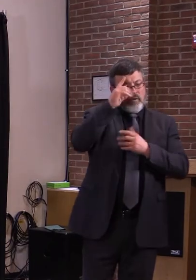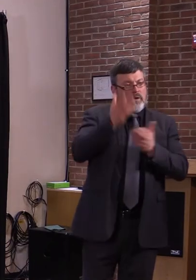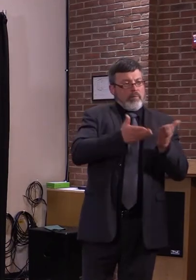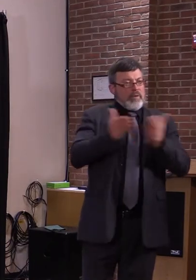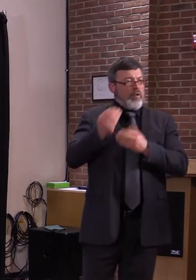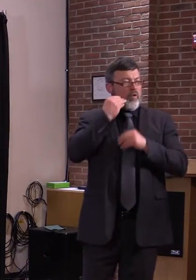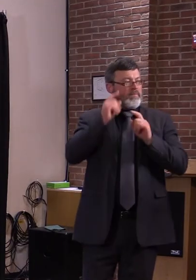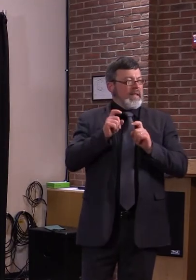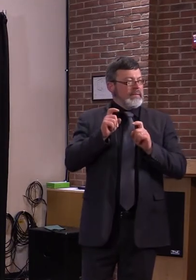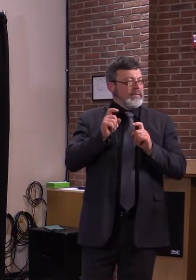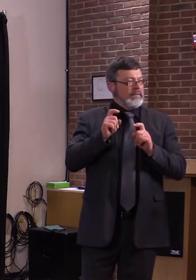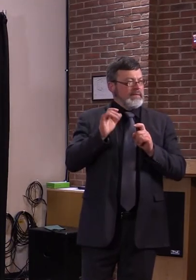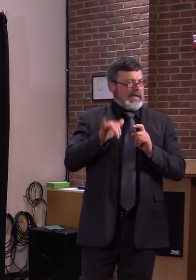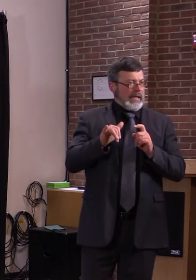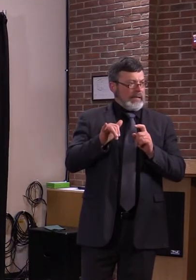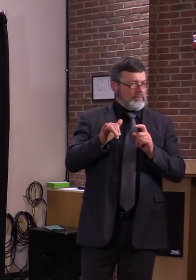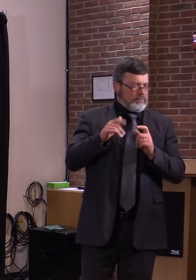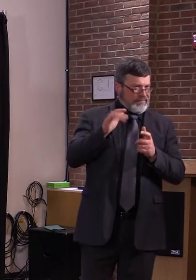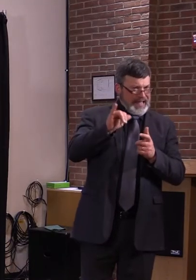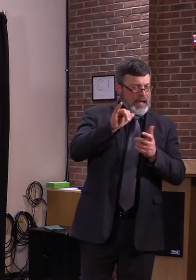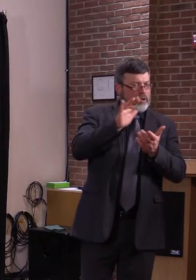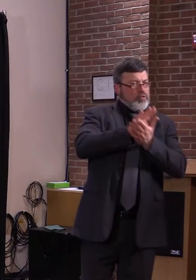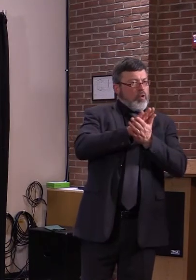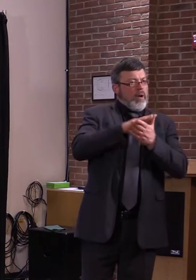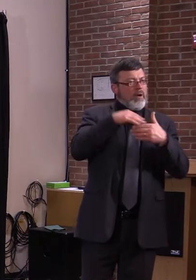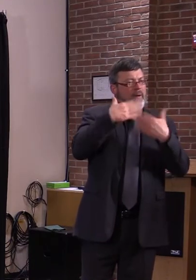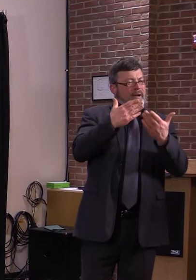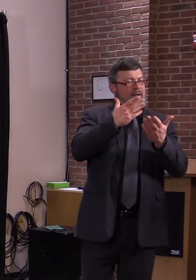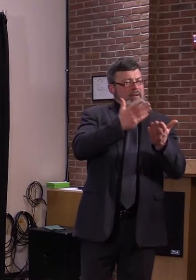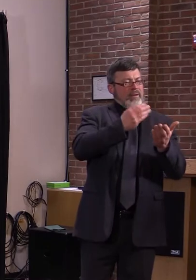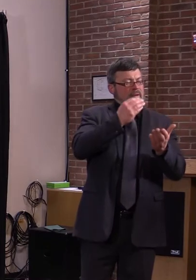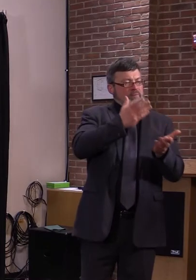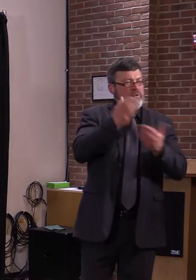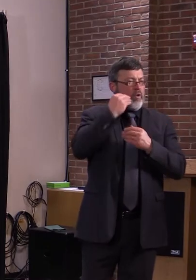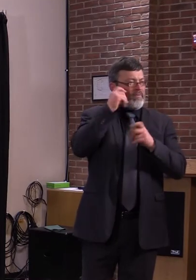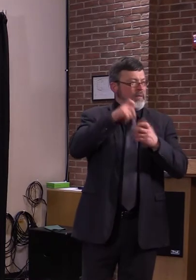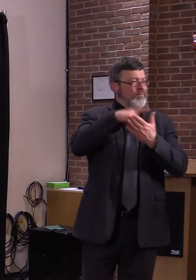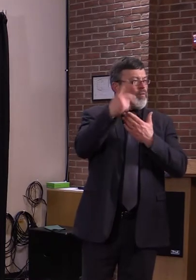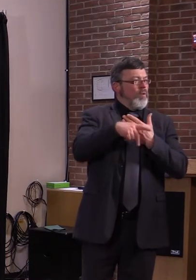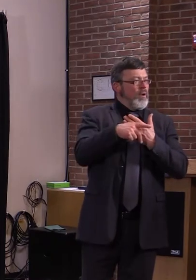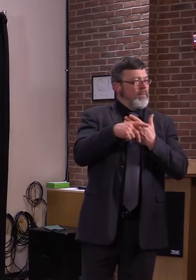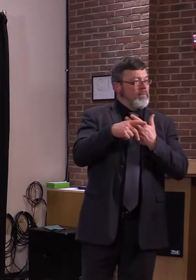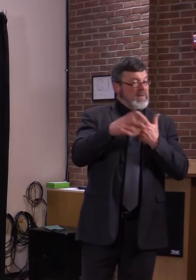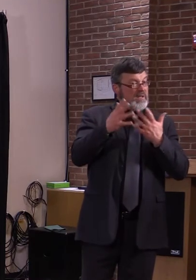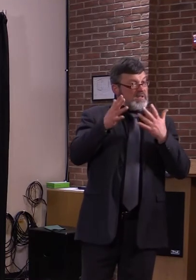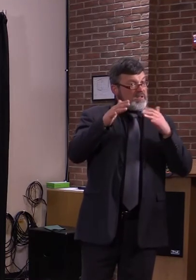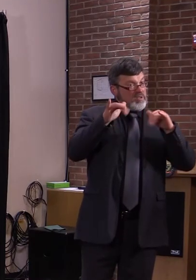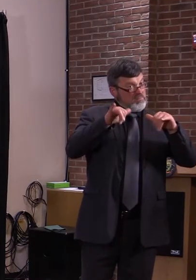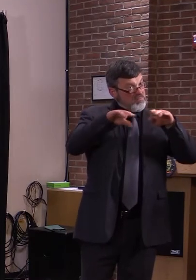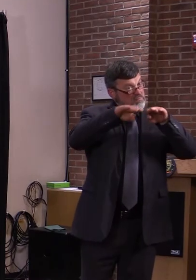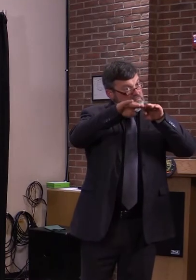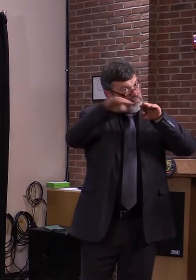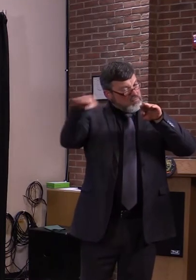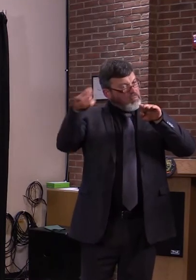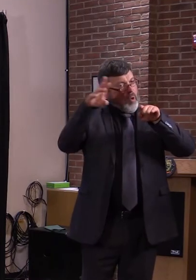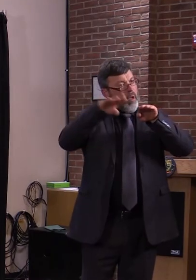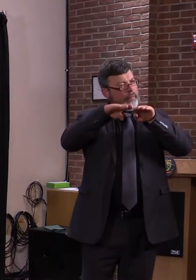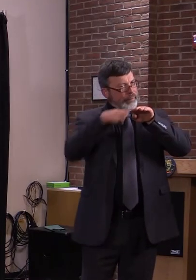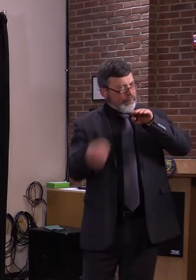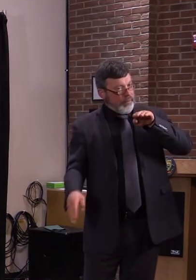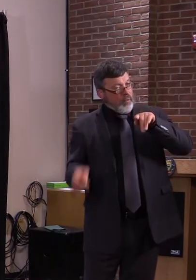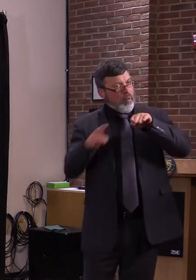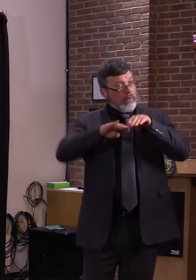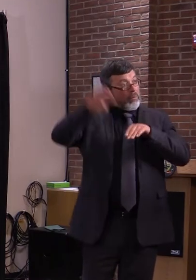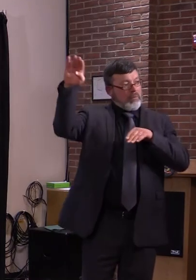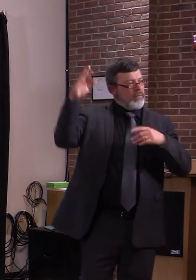programs, is that still steady? Are they seeing a reduction in the distributions that schools need? Is there a